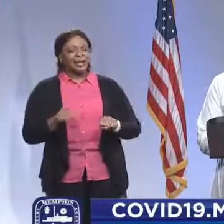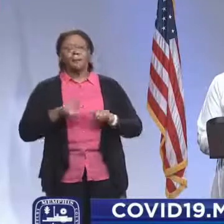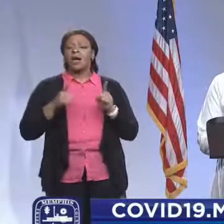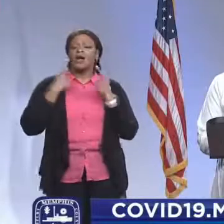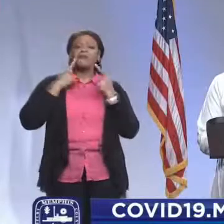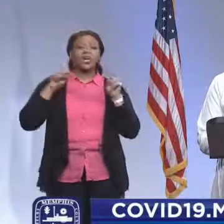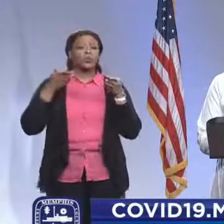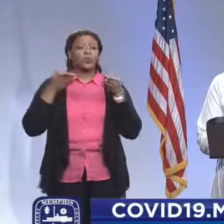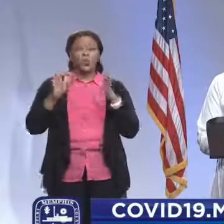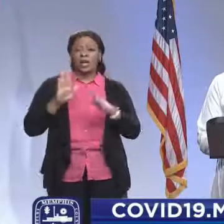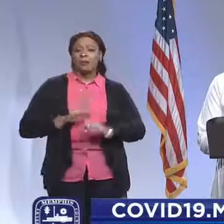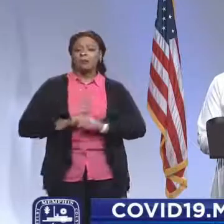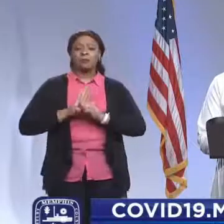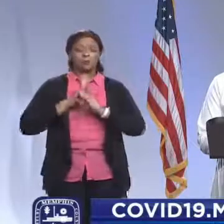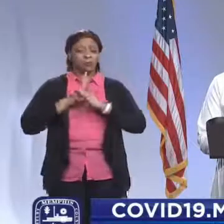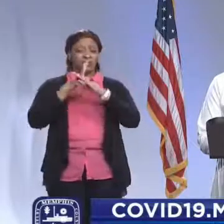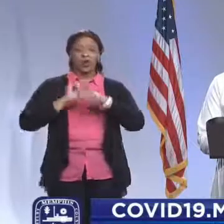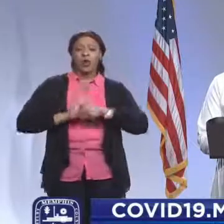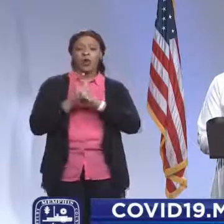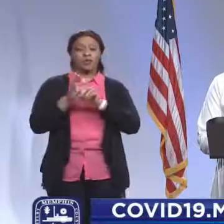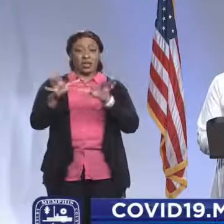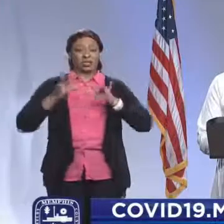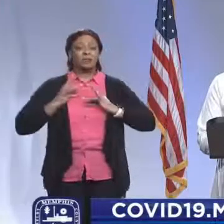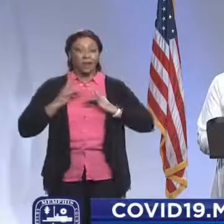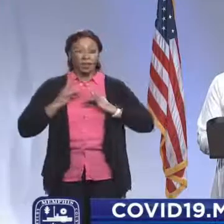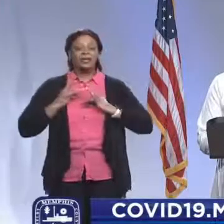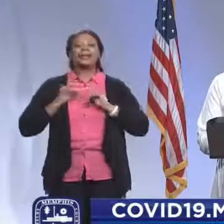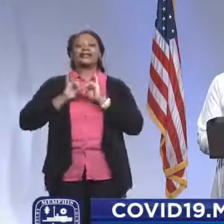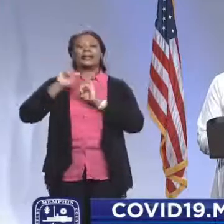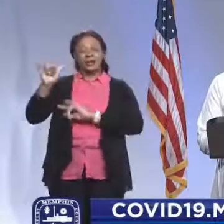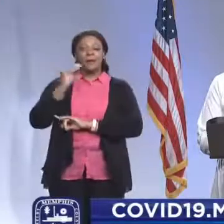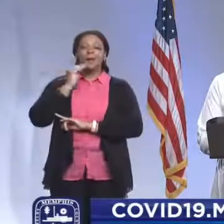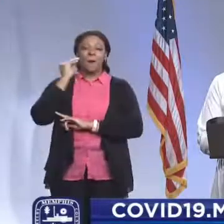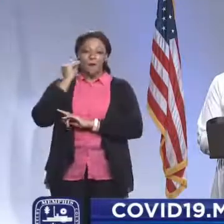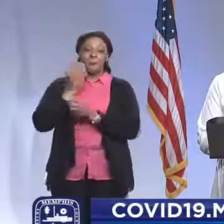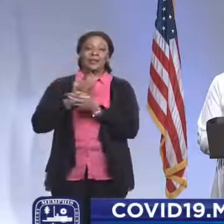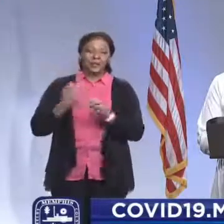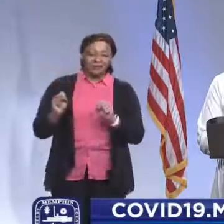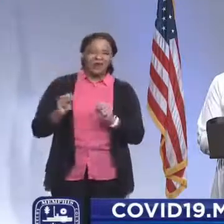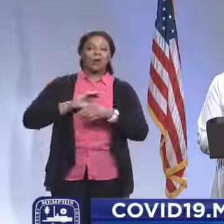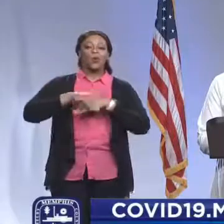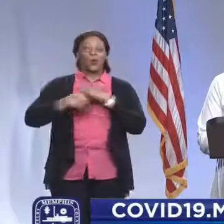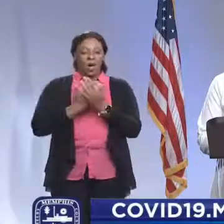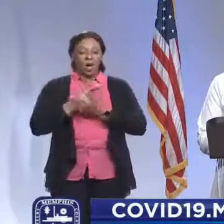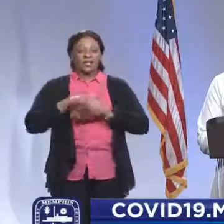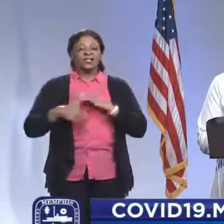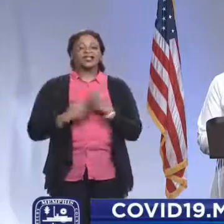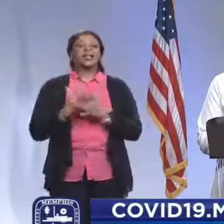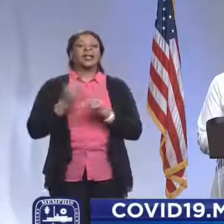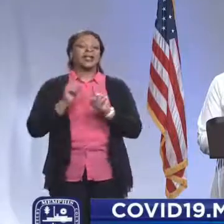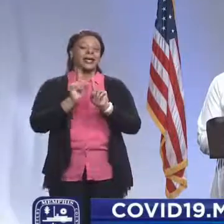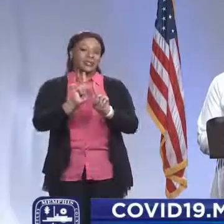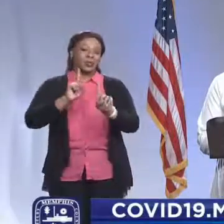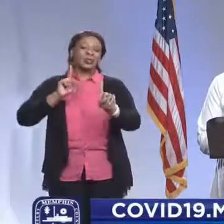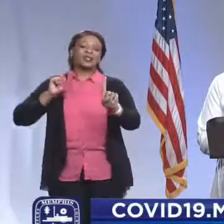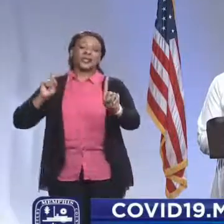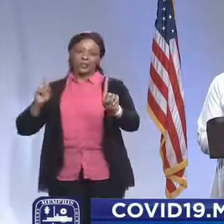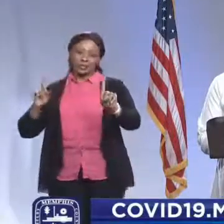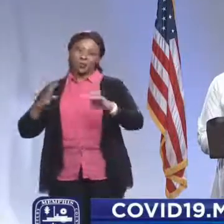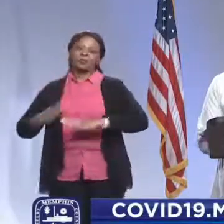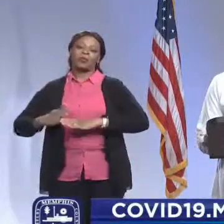protect yourself from COVID-19 is still staying at home, washing your hand, and practicing effective social